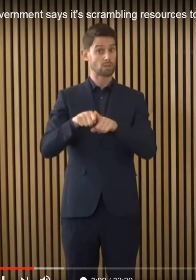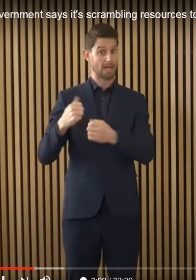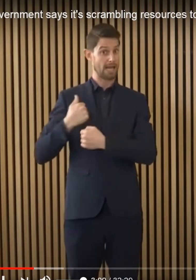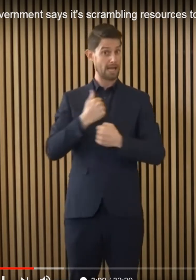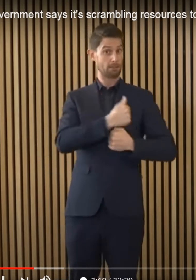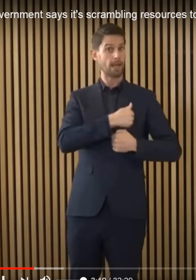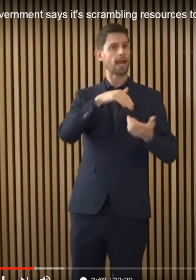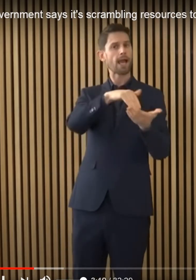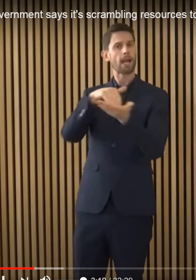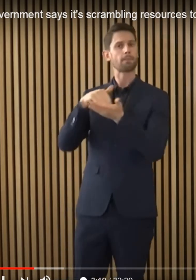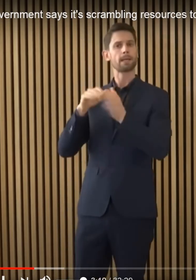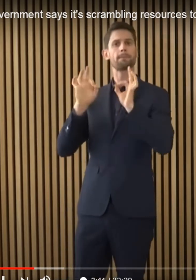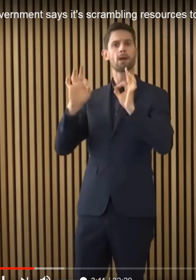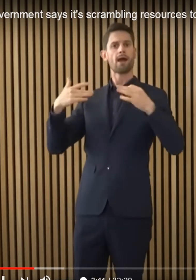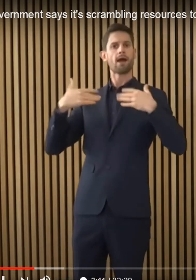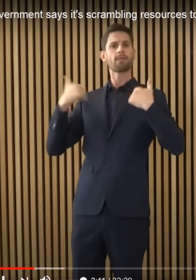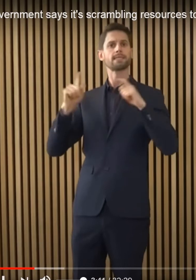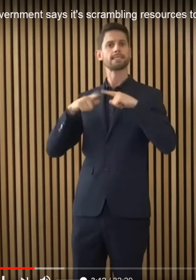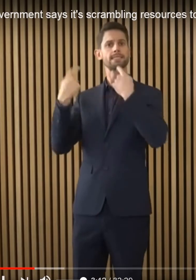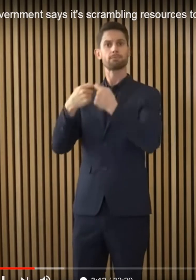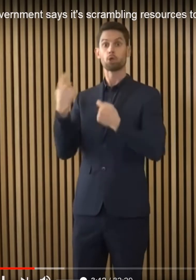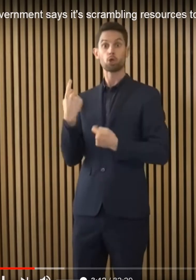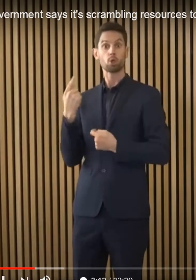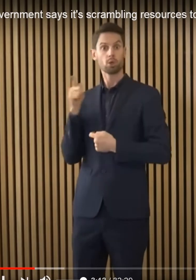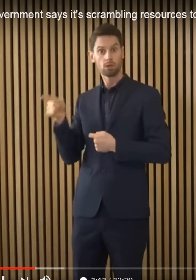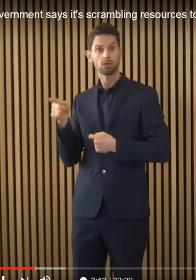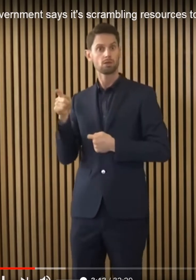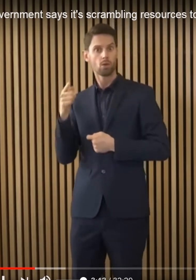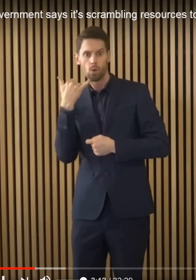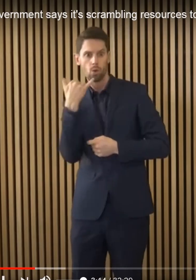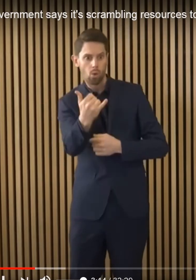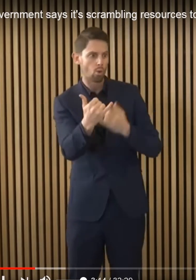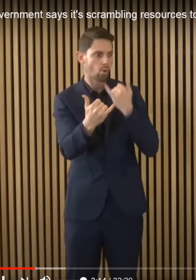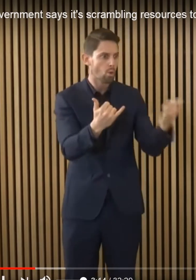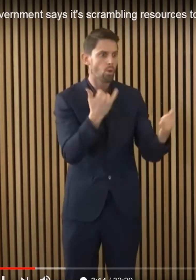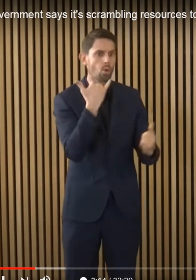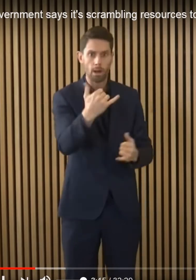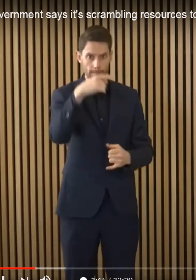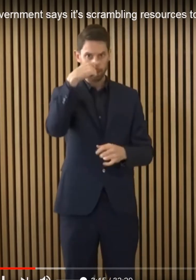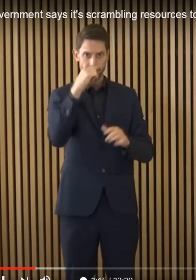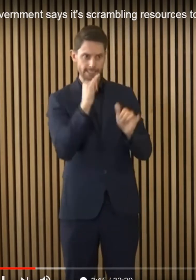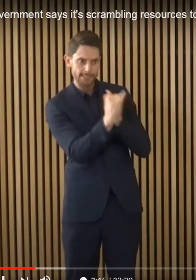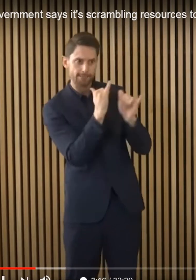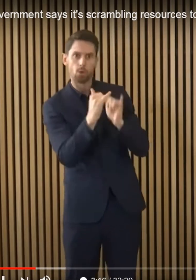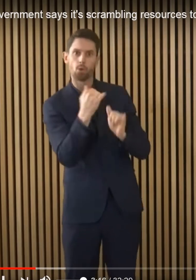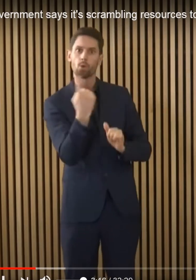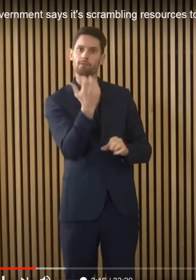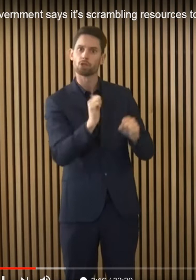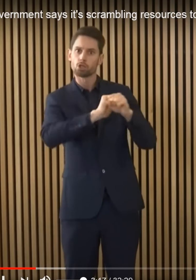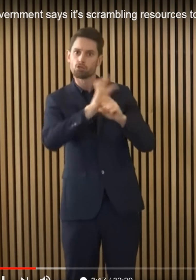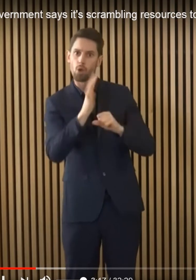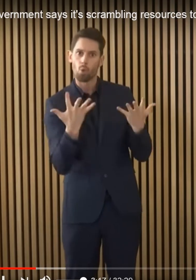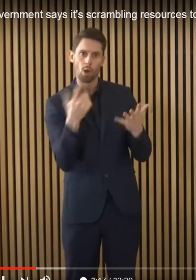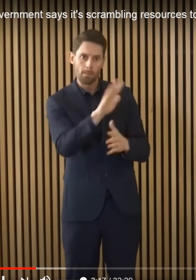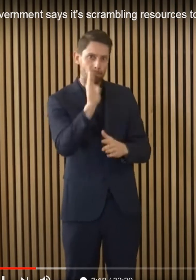headquarters, and we're seeing stronger and better results continuously as a result. And I also want to praise and